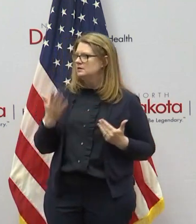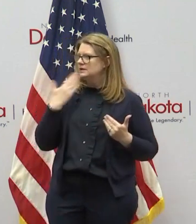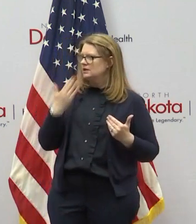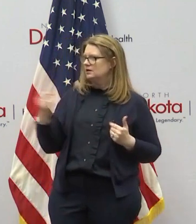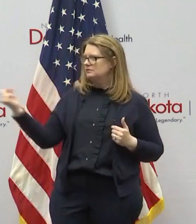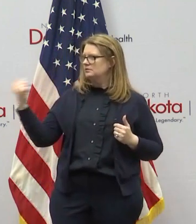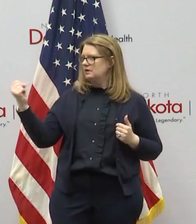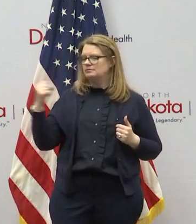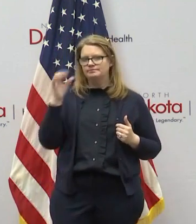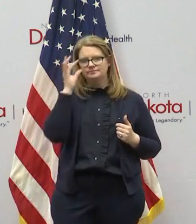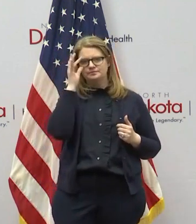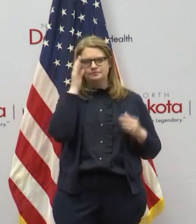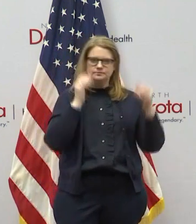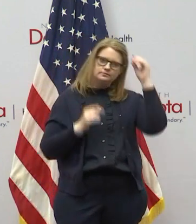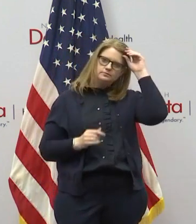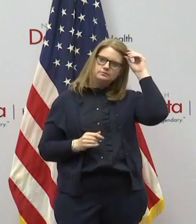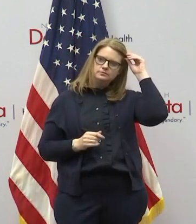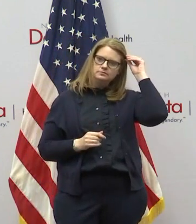Superintendent? Okay.